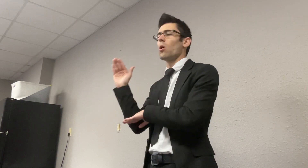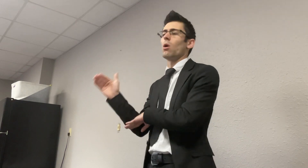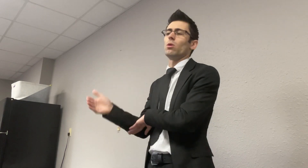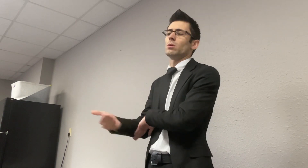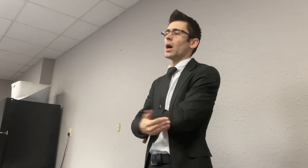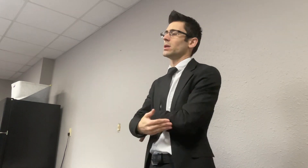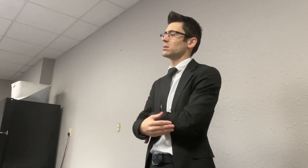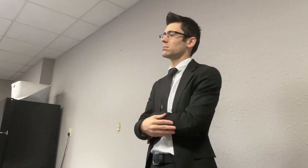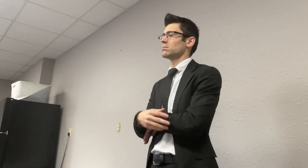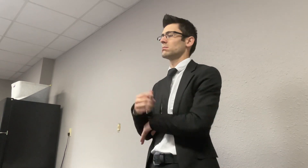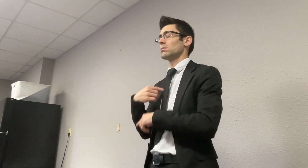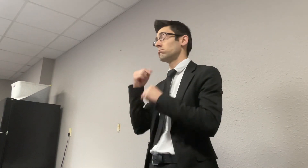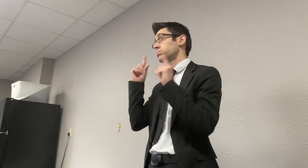all night.